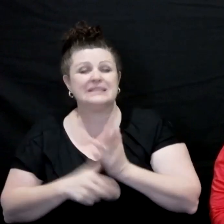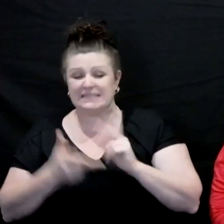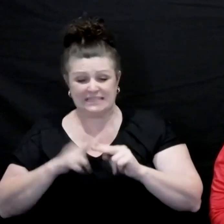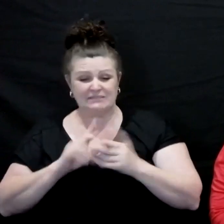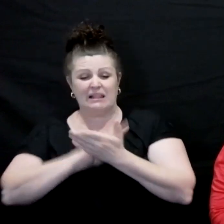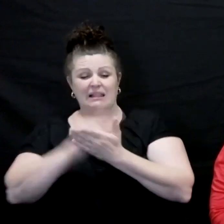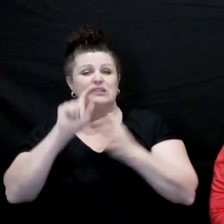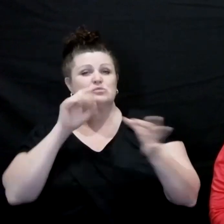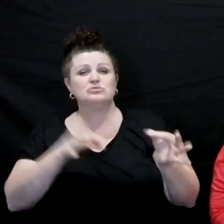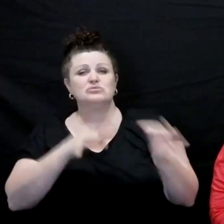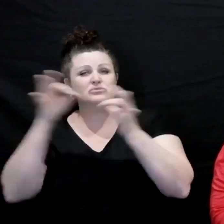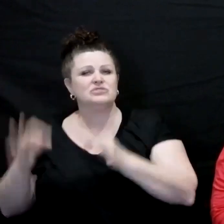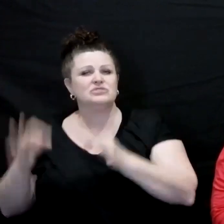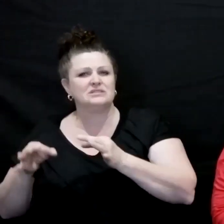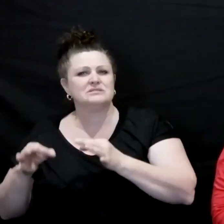changed at